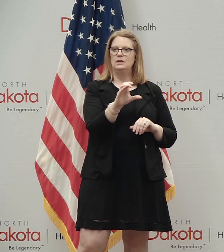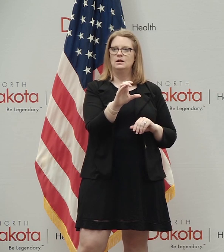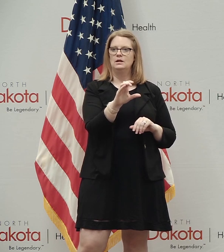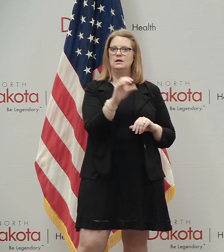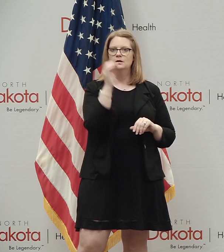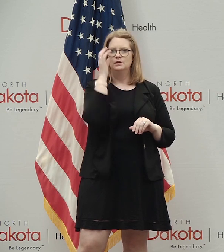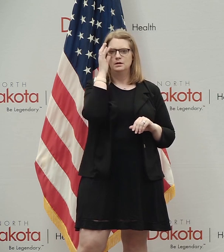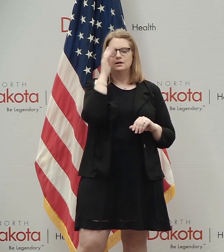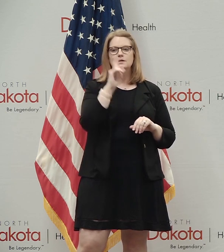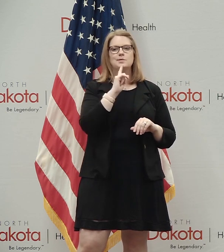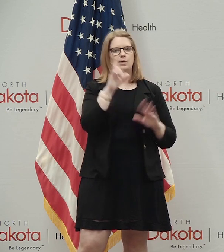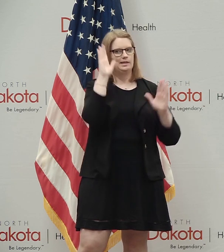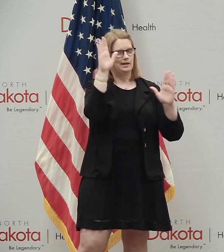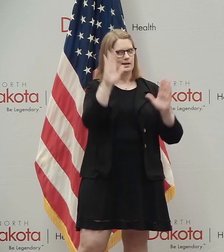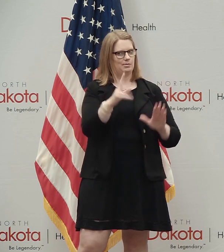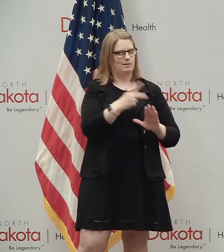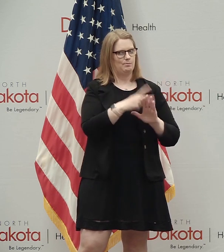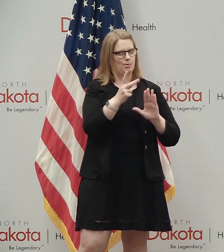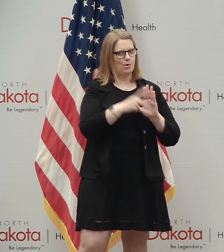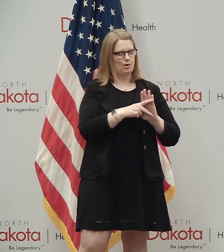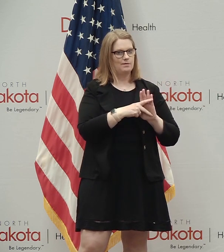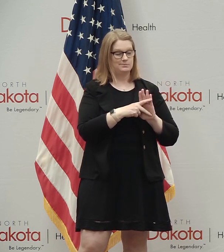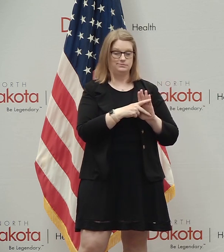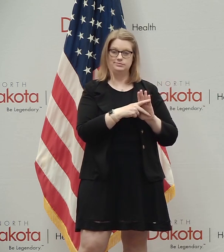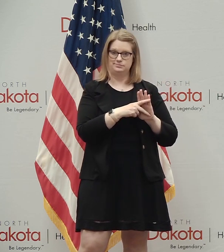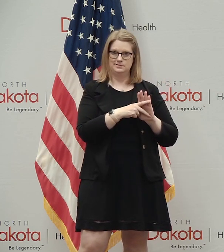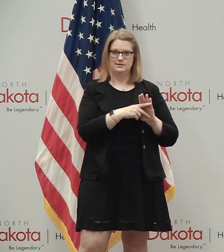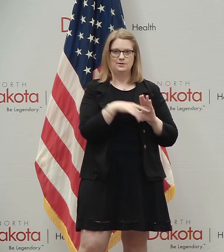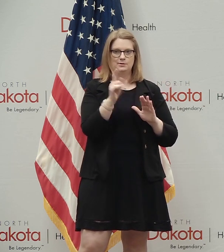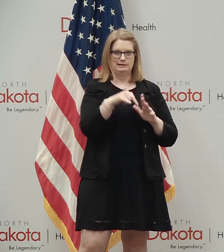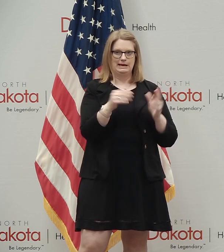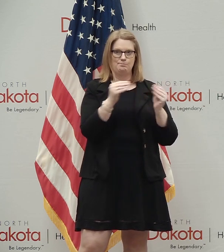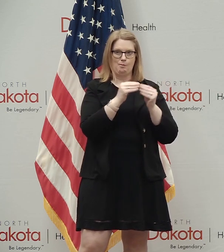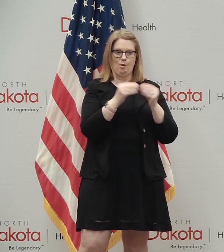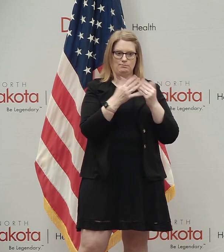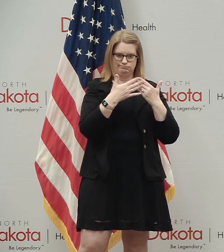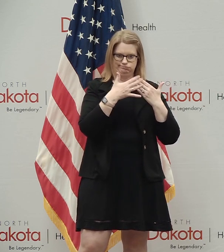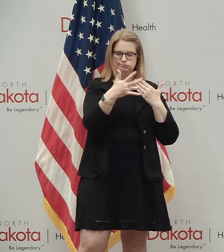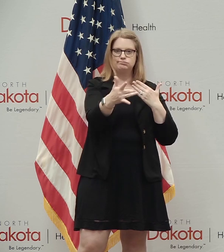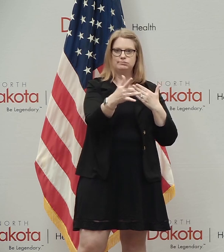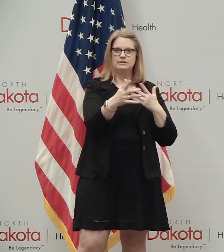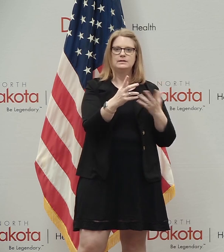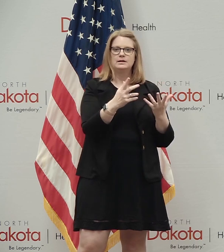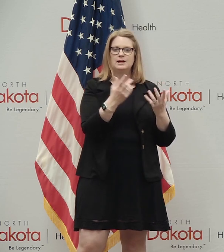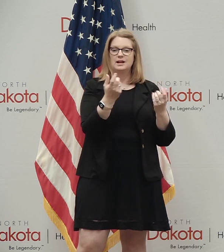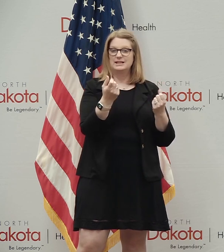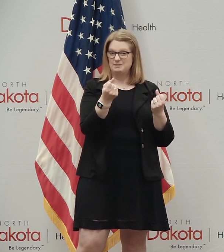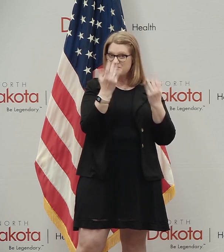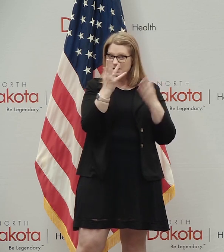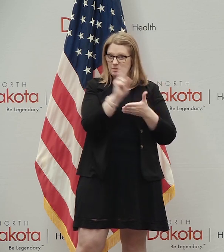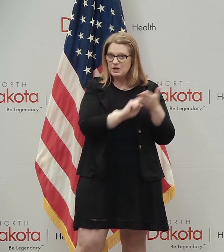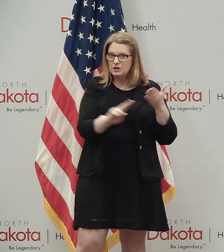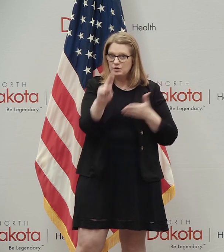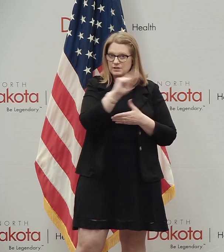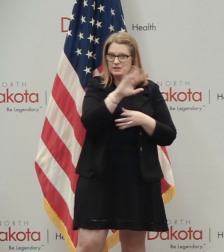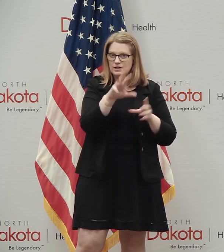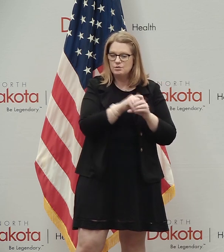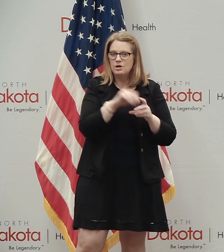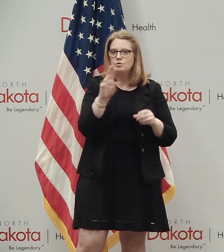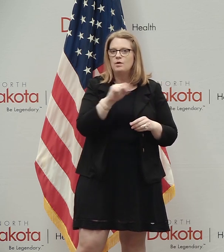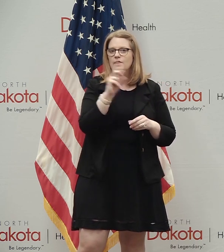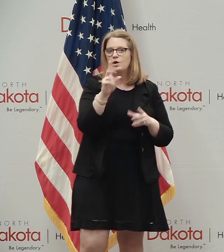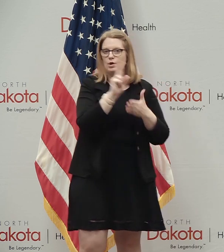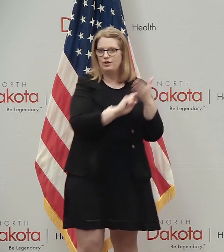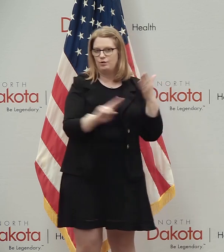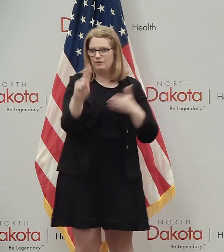That's a great program, probably going to be a booming field going forward. It's offered at multiple universities as part of the North Dakota